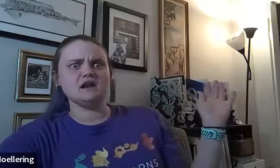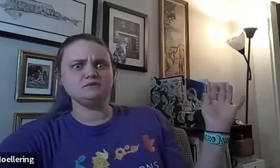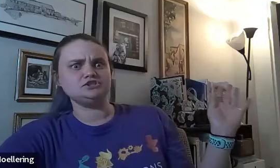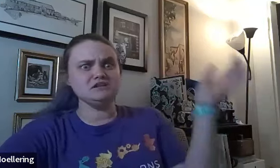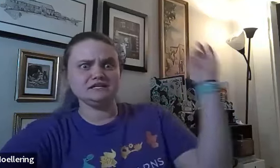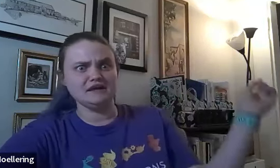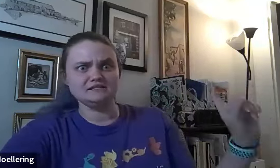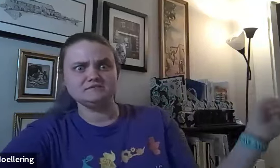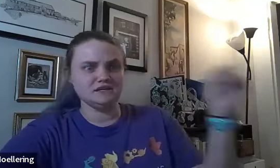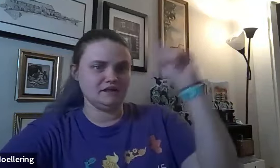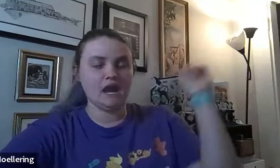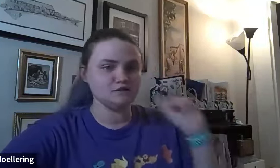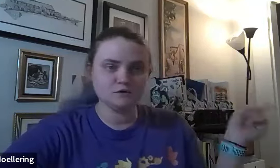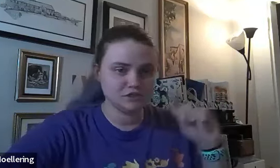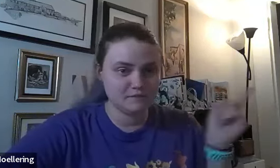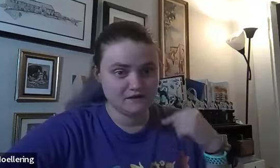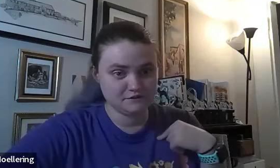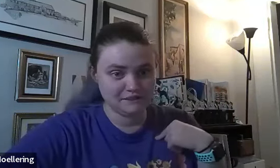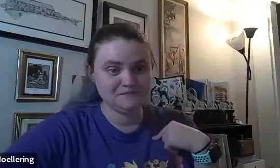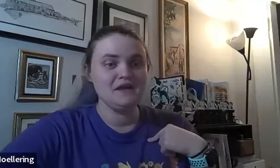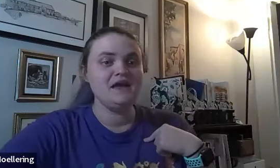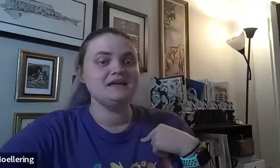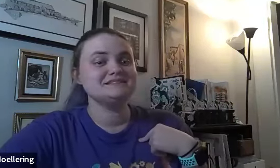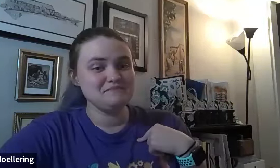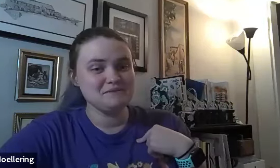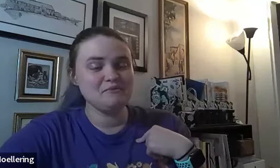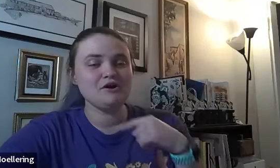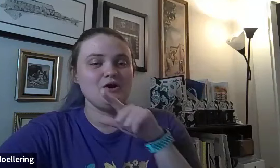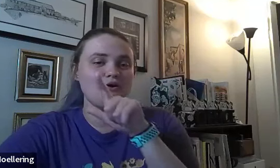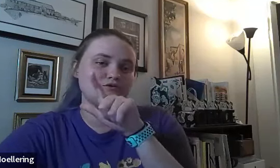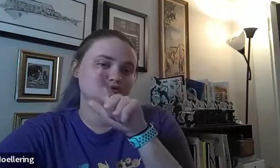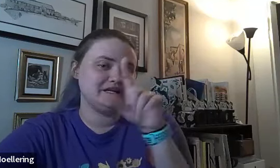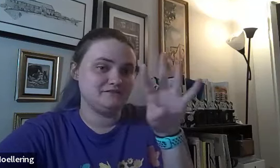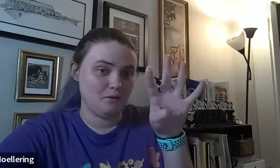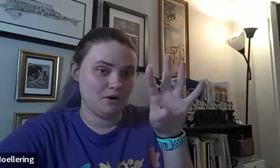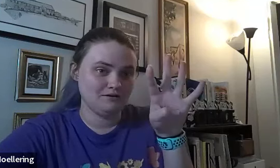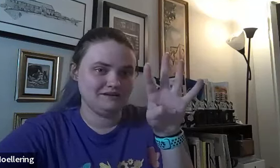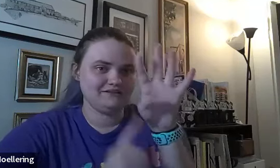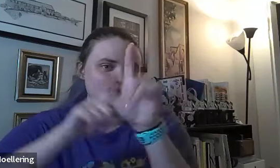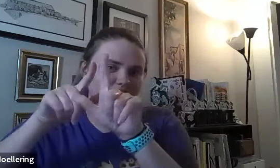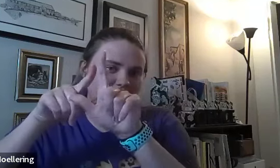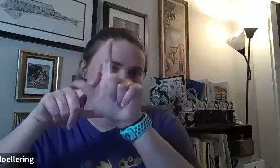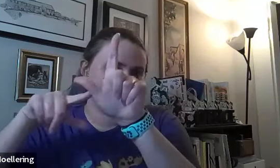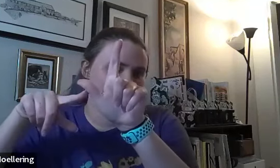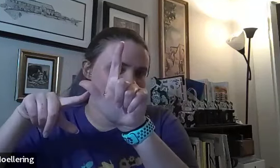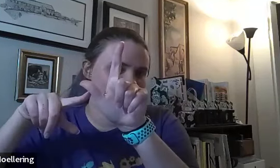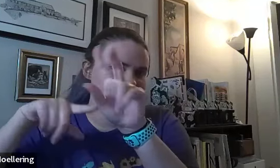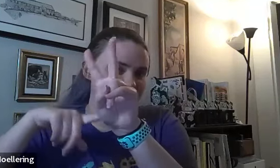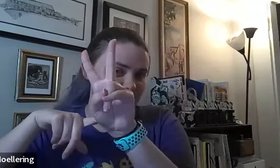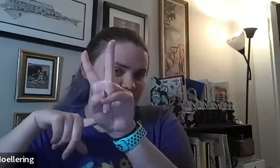number. Gillian lied to me. And like, I don't want y'all coming after me. Is some people will go 24, like they'll have like that L instead of doing the